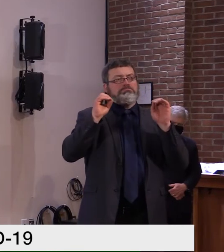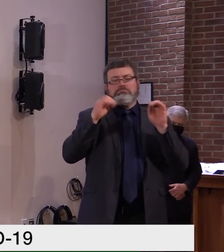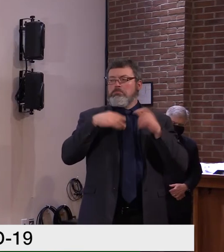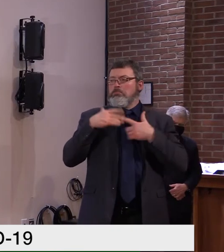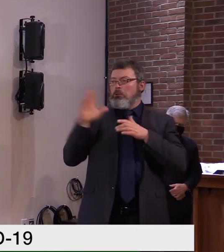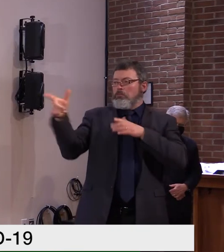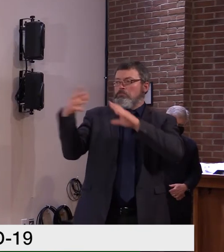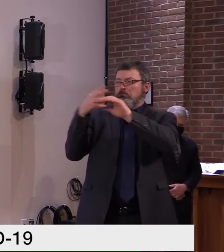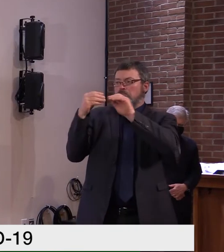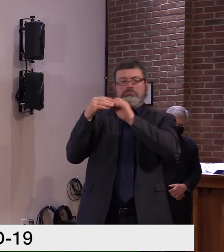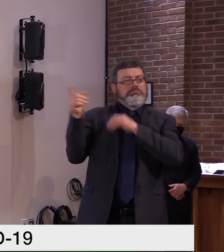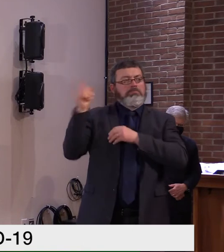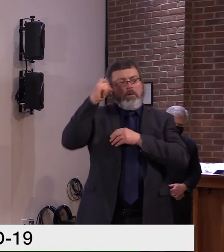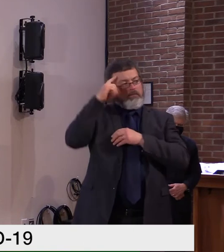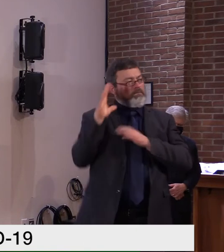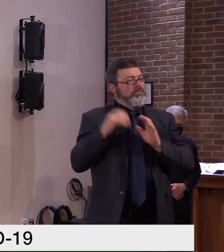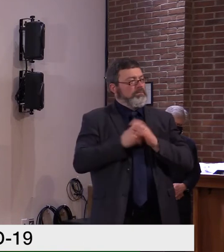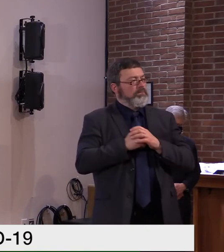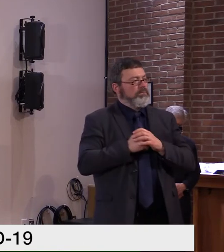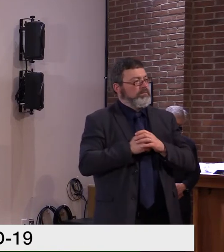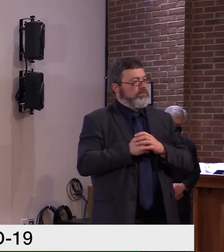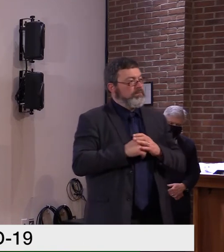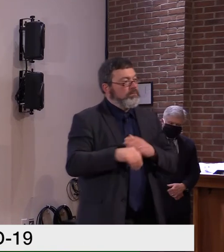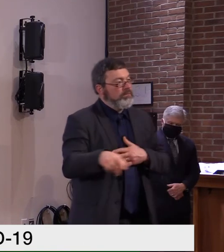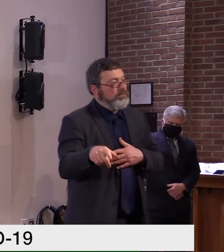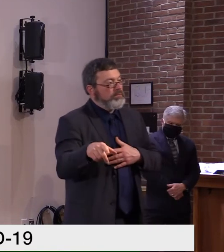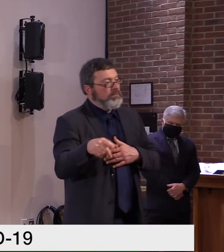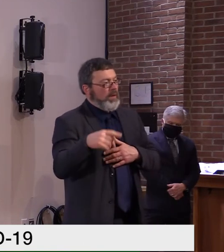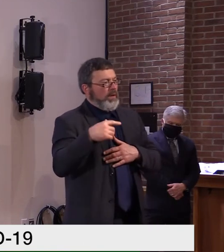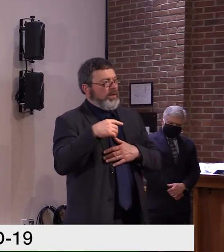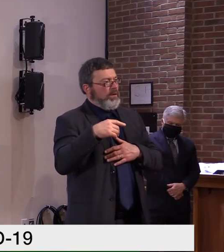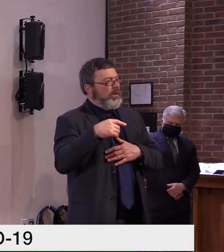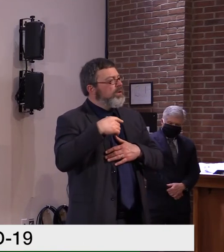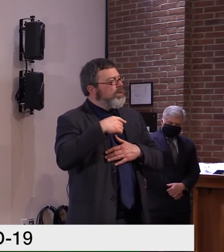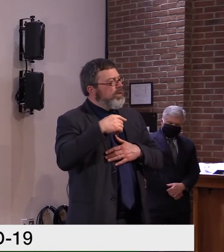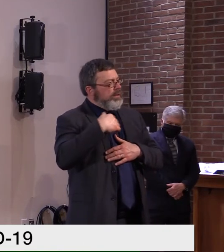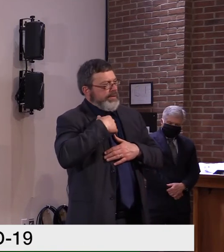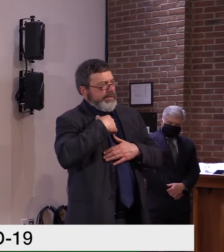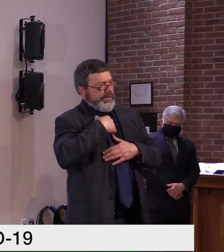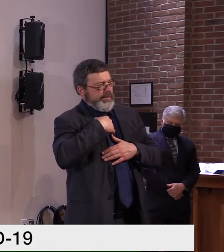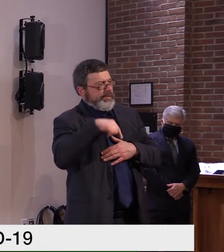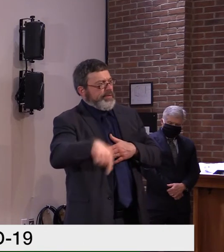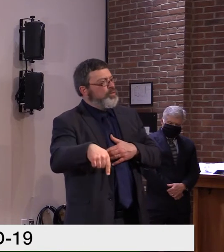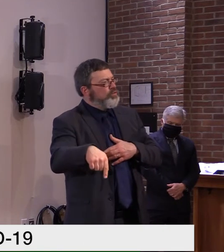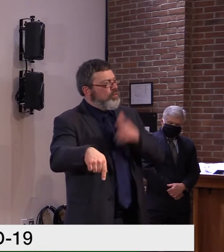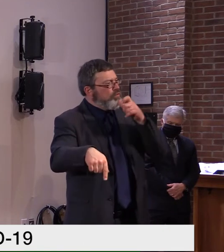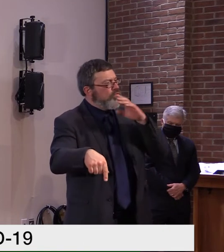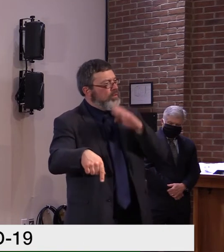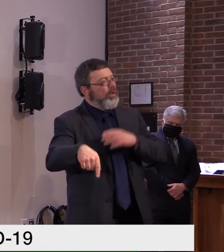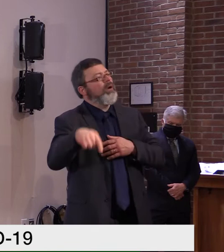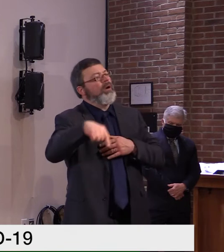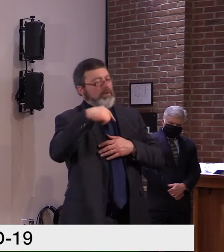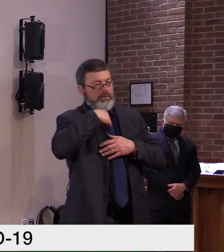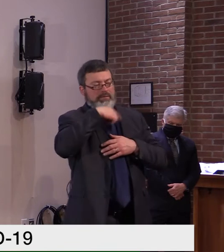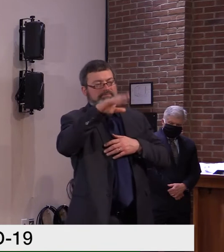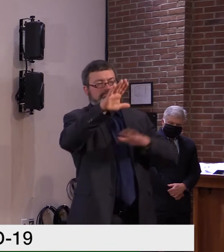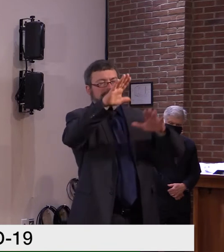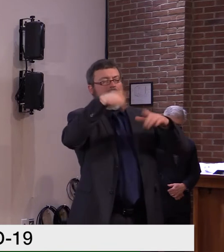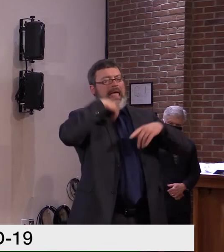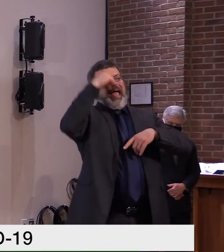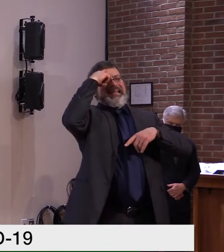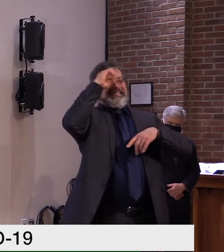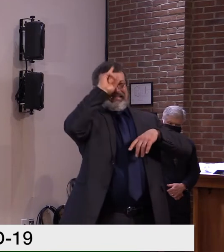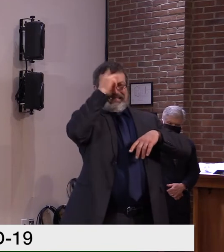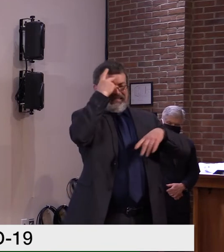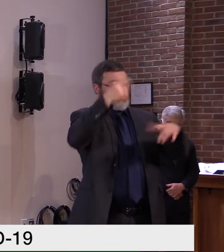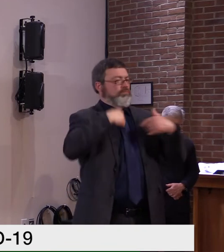I'll expand a little bit. I think, as you said, there's not one measure, but certainly our goal is to get enough of the